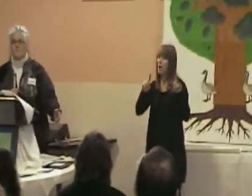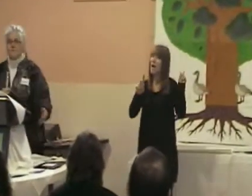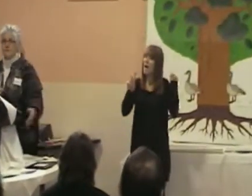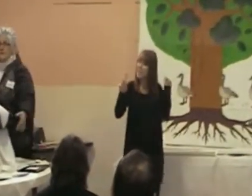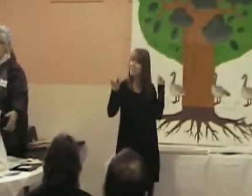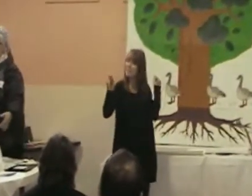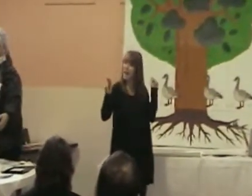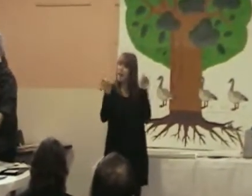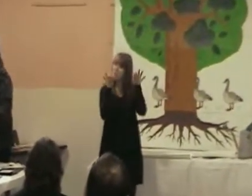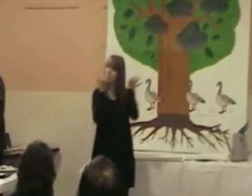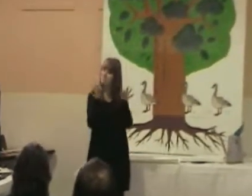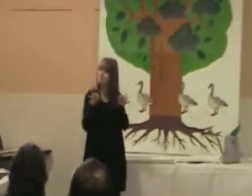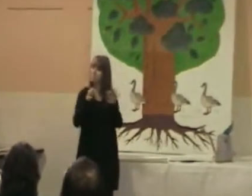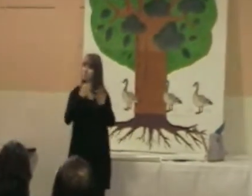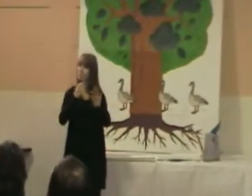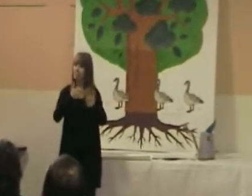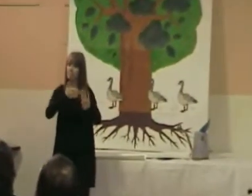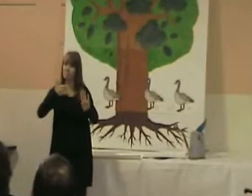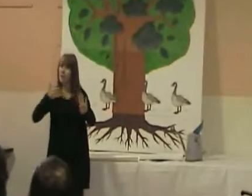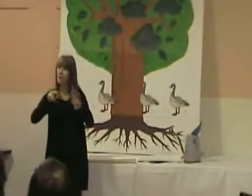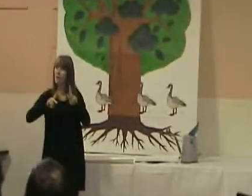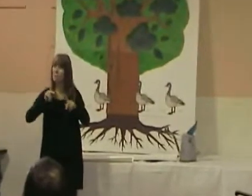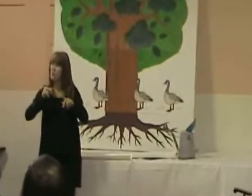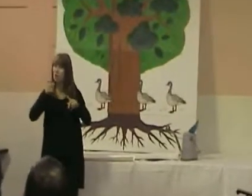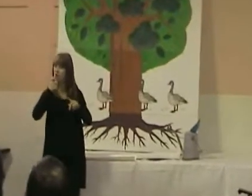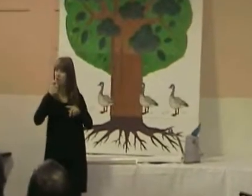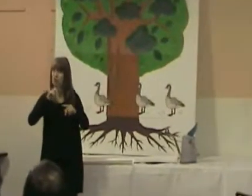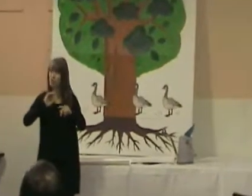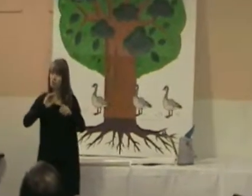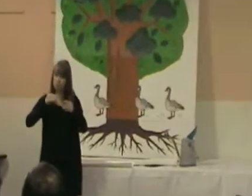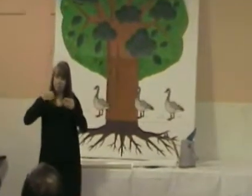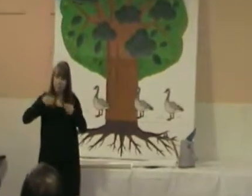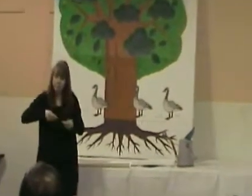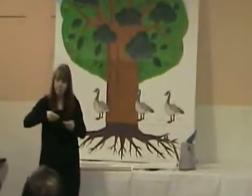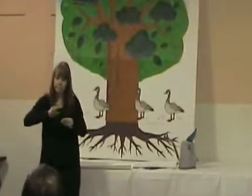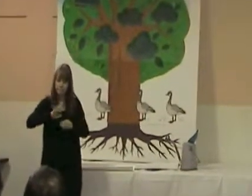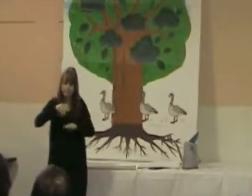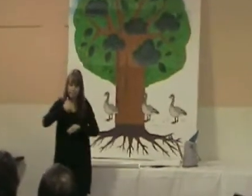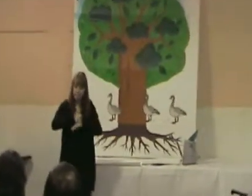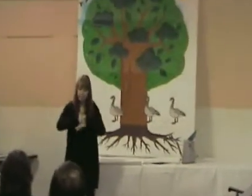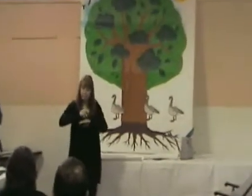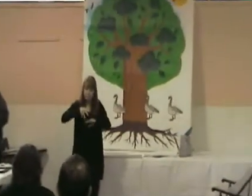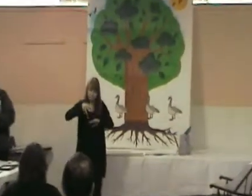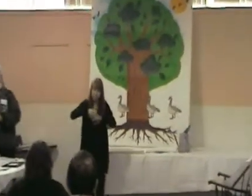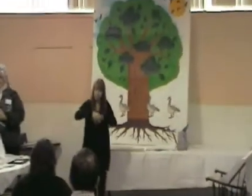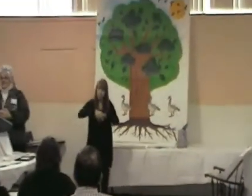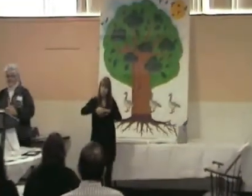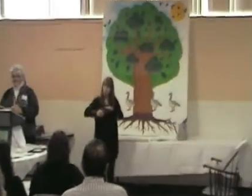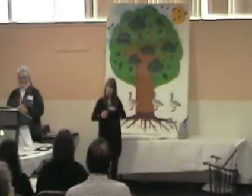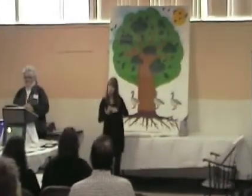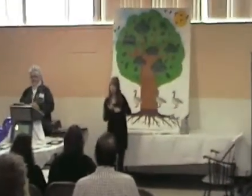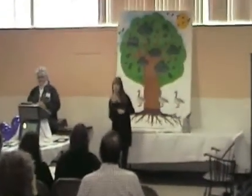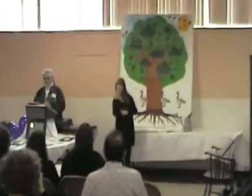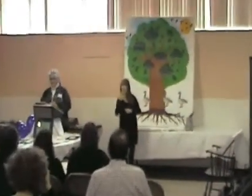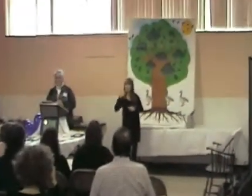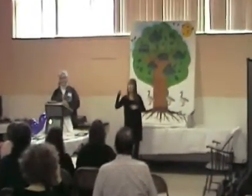you know, the people before us, the roots of this movement that brought us here today, it's really important.